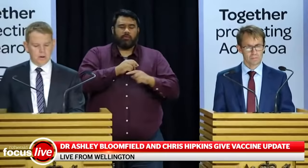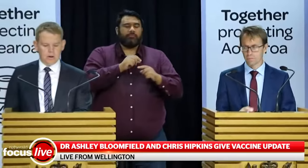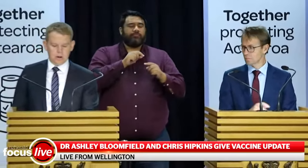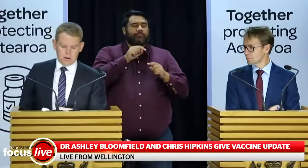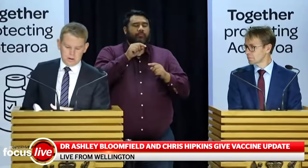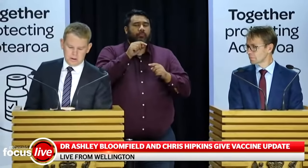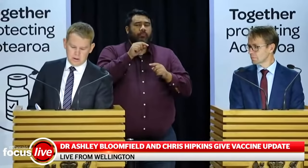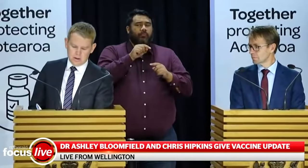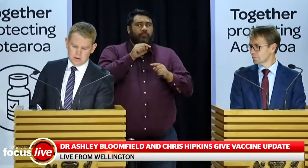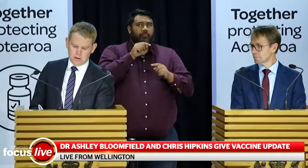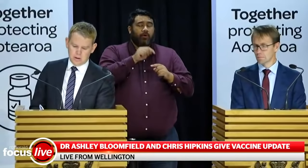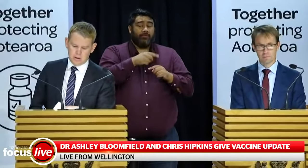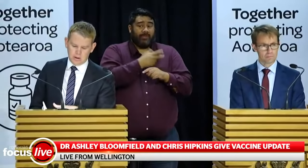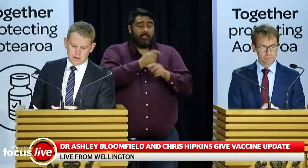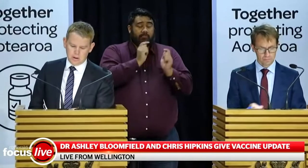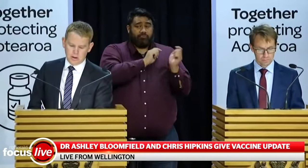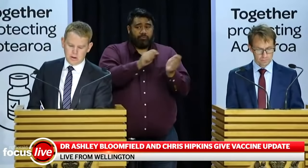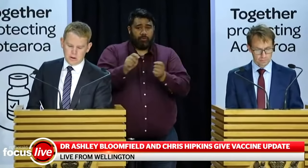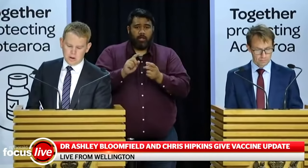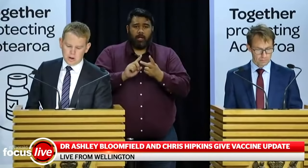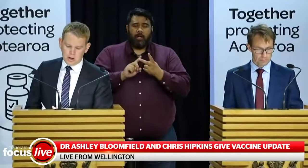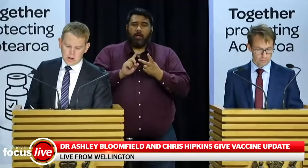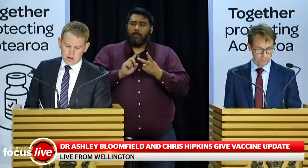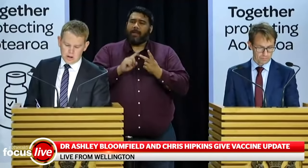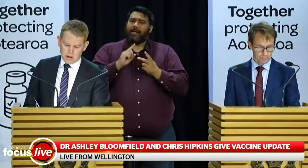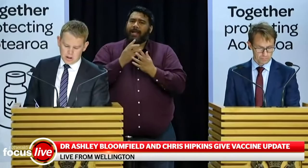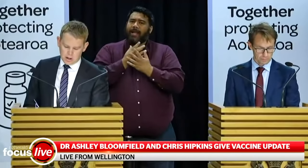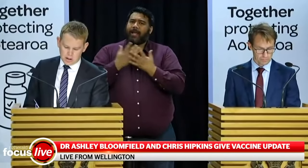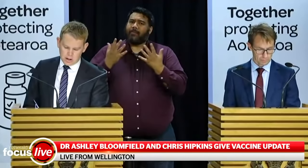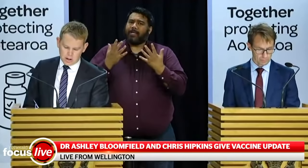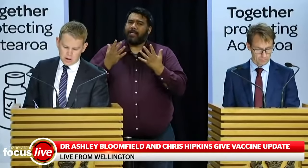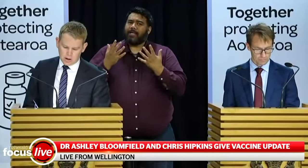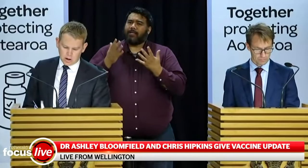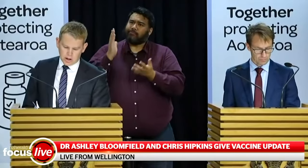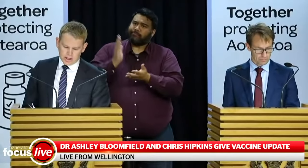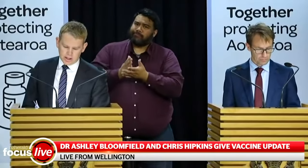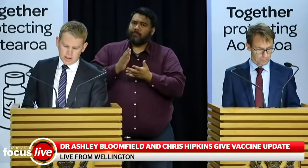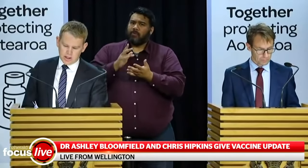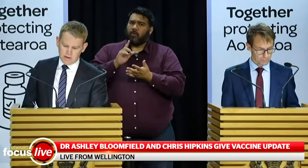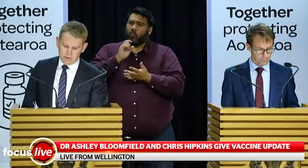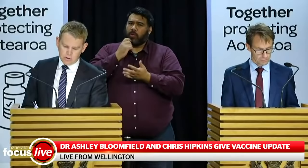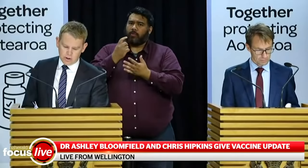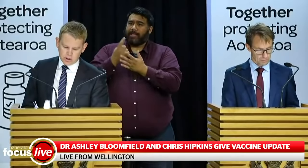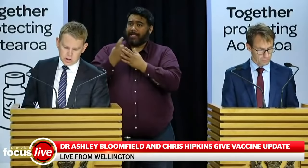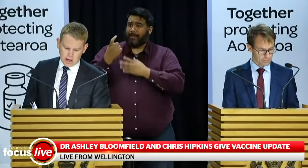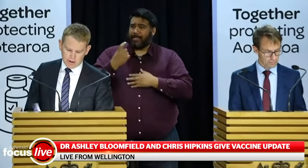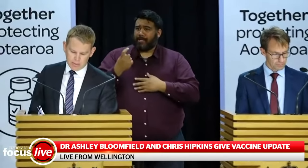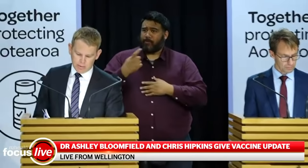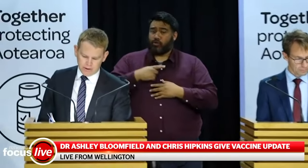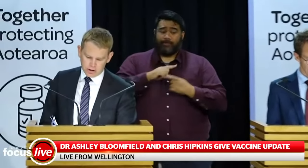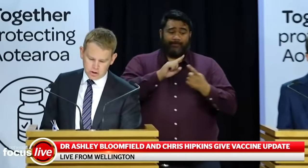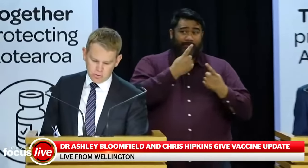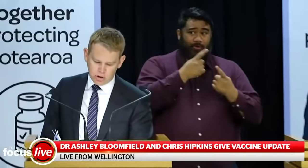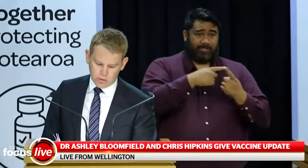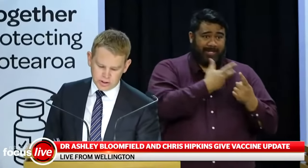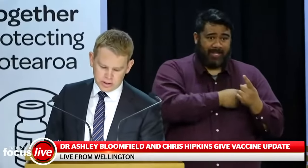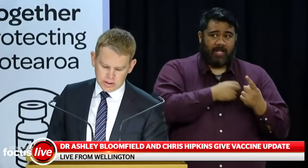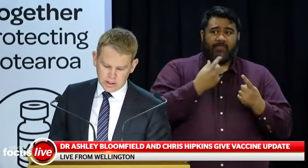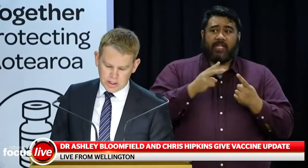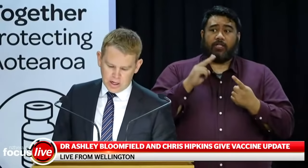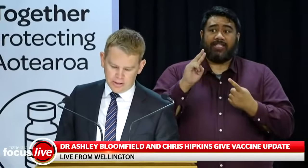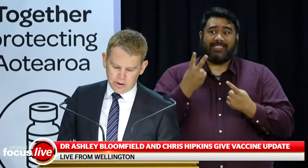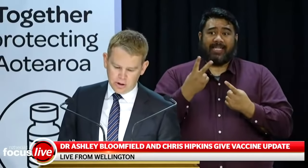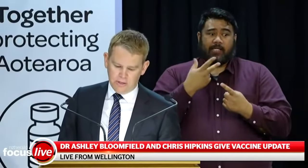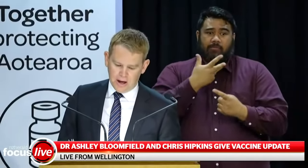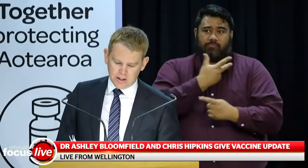As in two doses and then the 5 days, whatever it is at the end? I can give you how many people have had 2